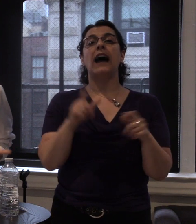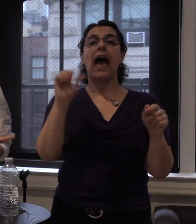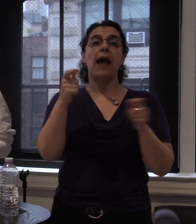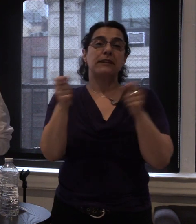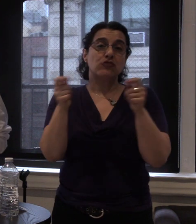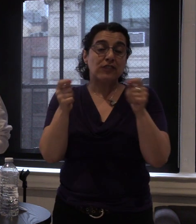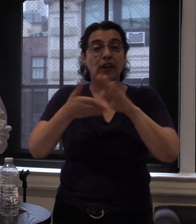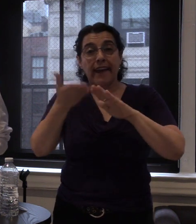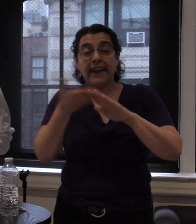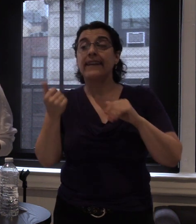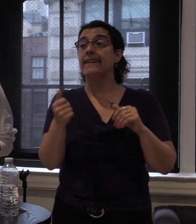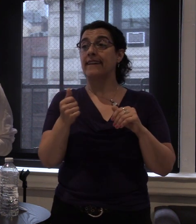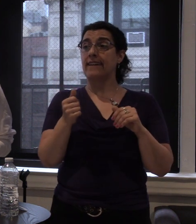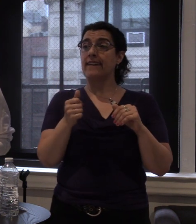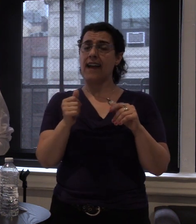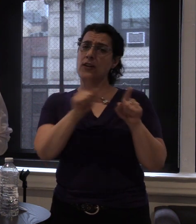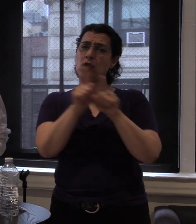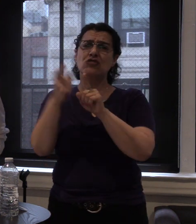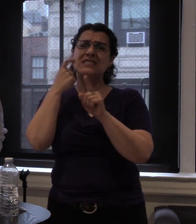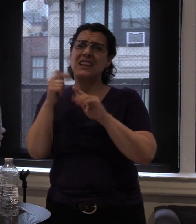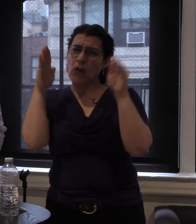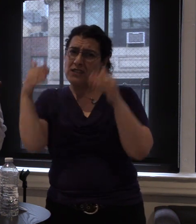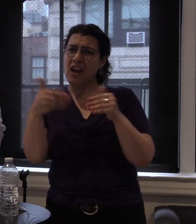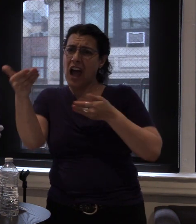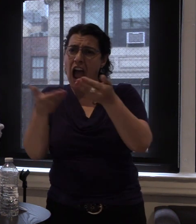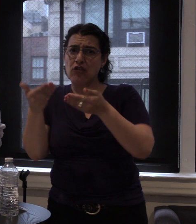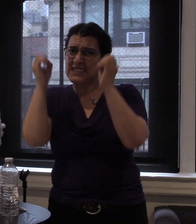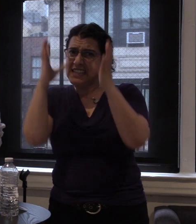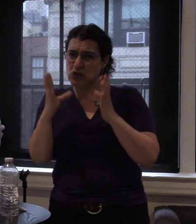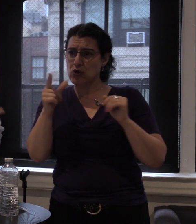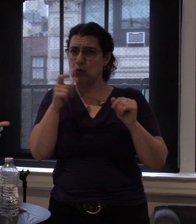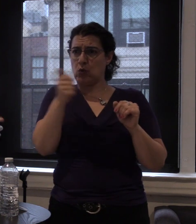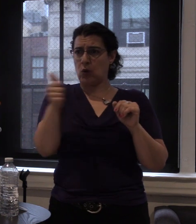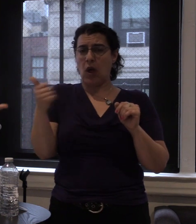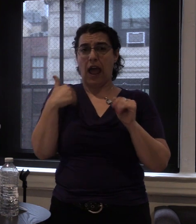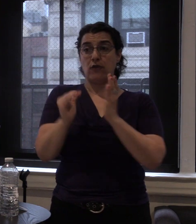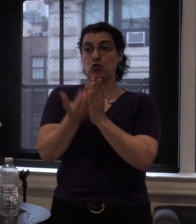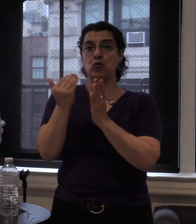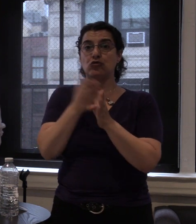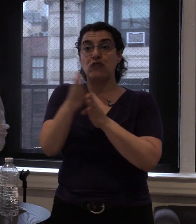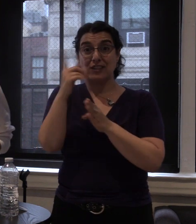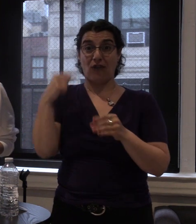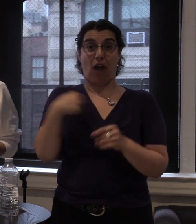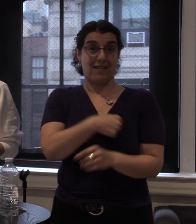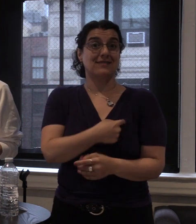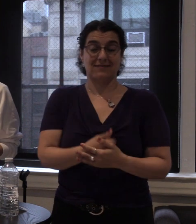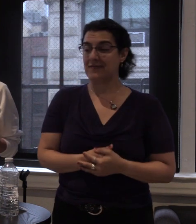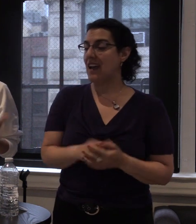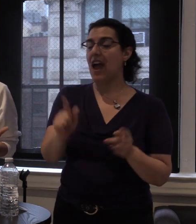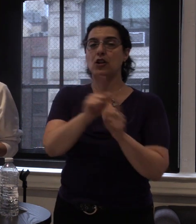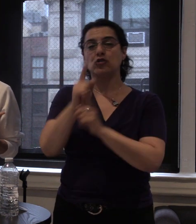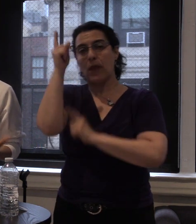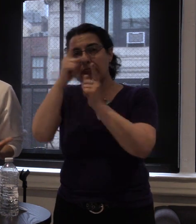administration, and I've recently been focusing on hiring teachers with new directions for us to go. and